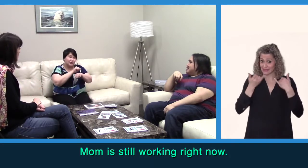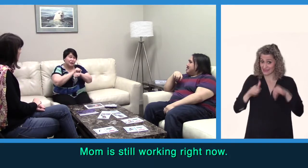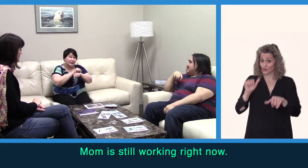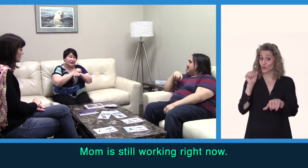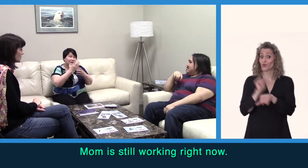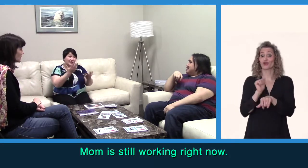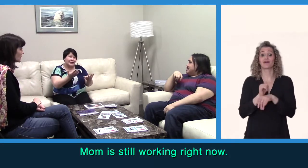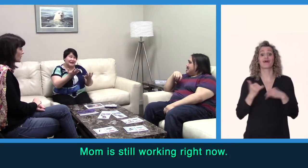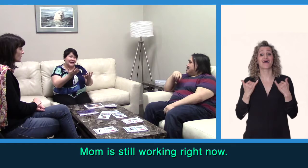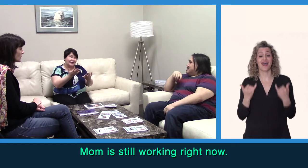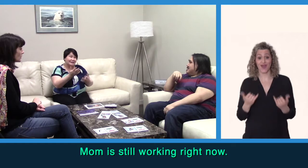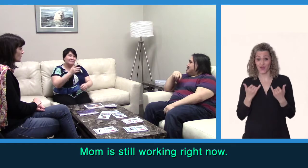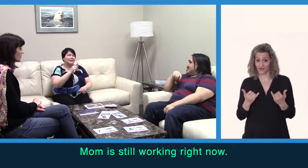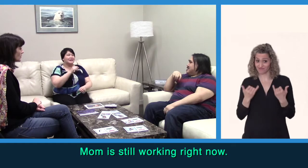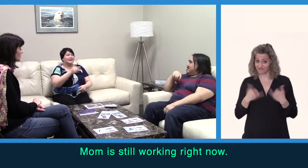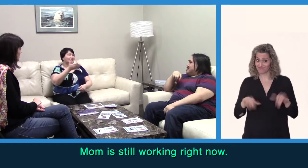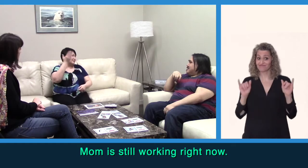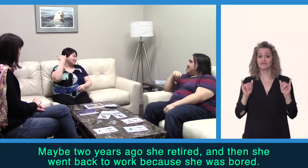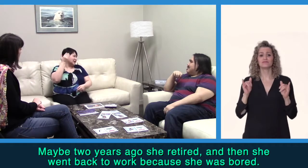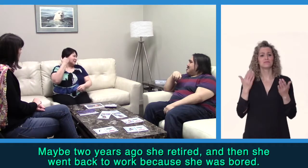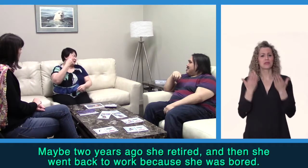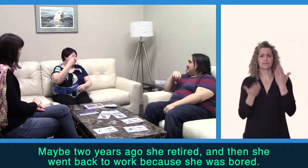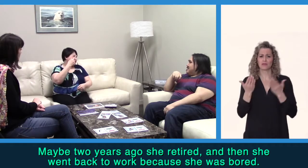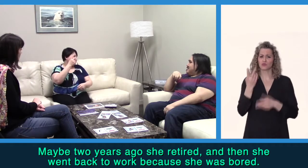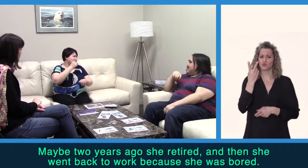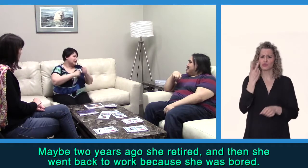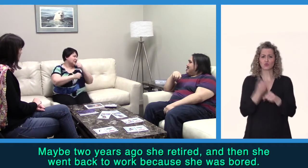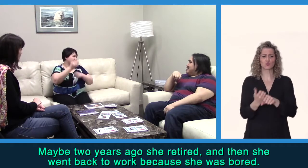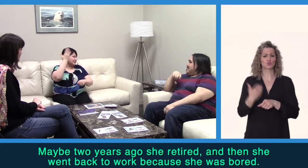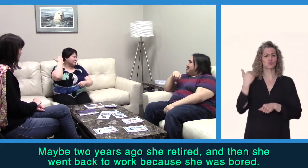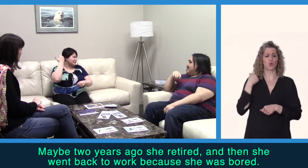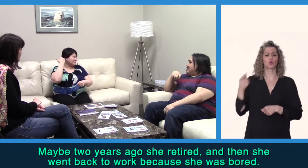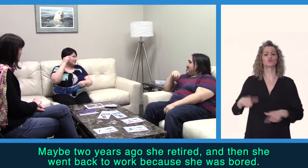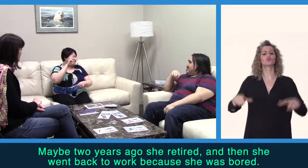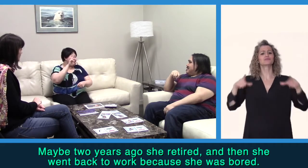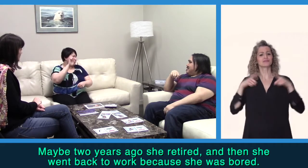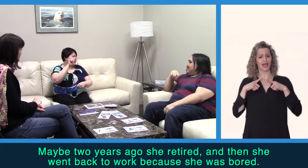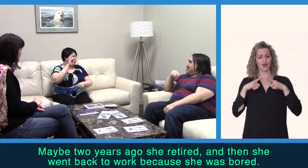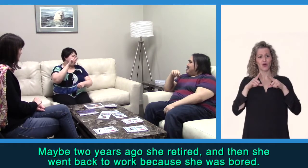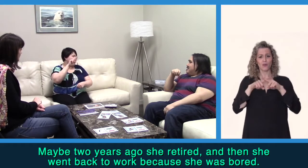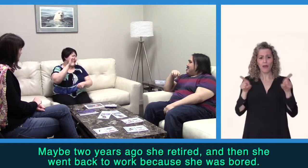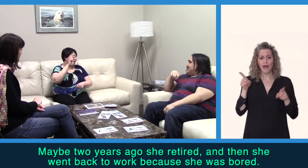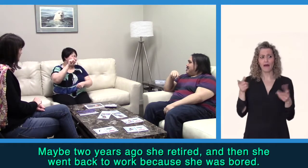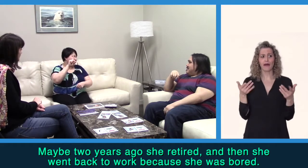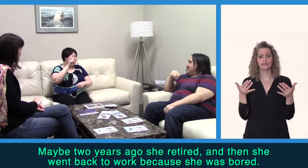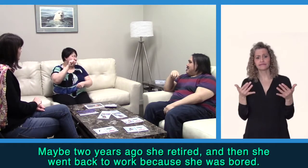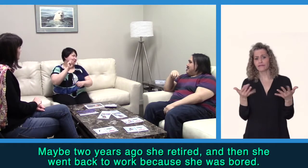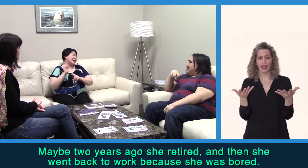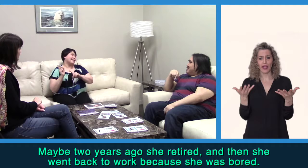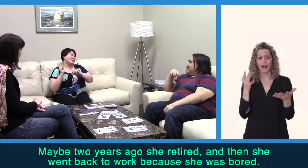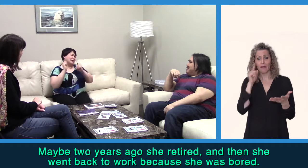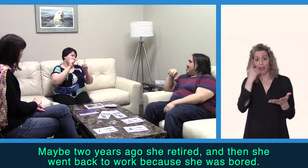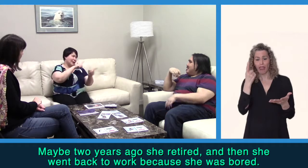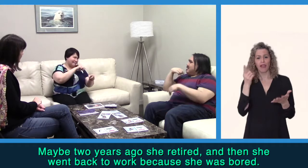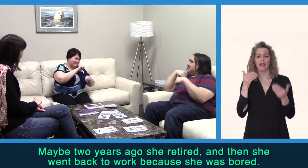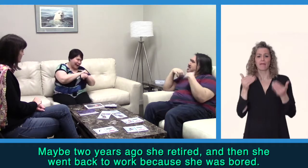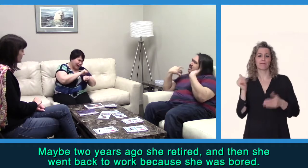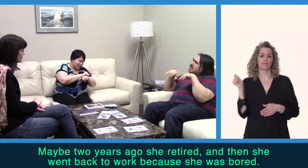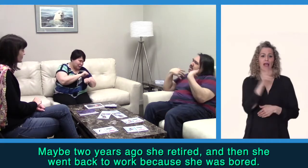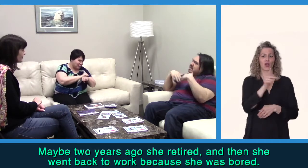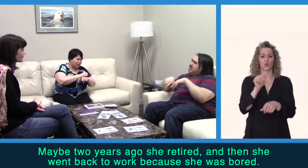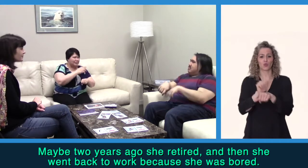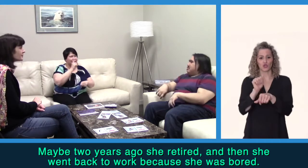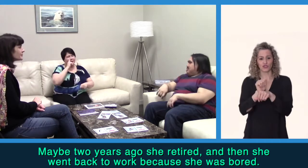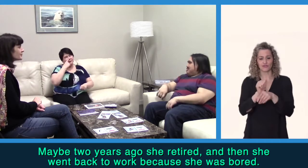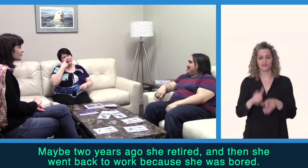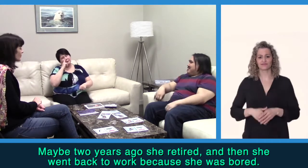Mom's still working right now. Maybe 2 years ago she retired and then went